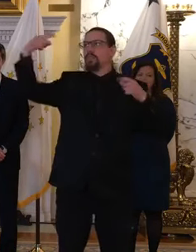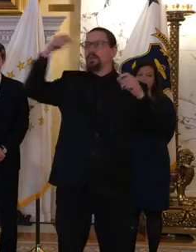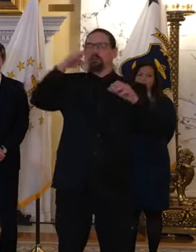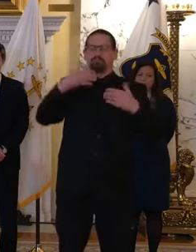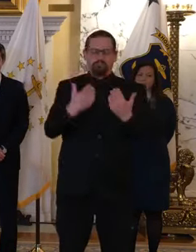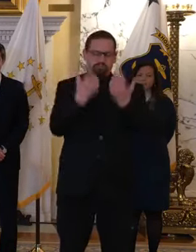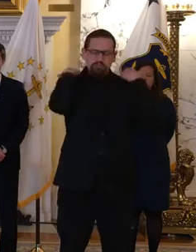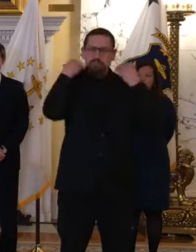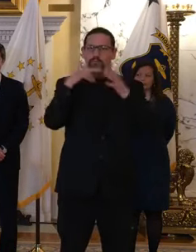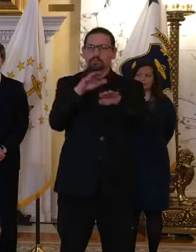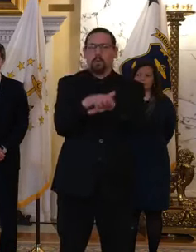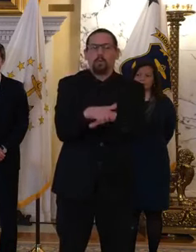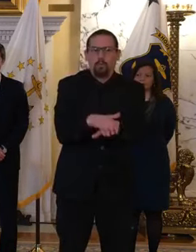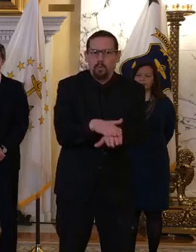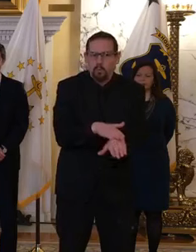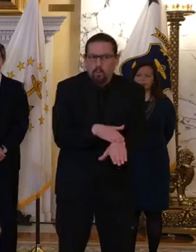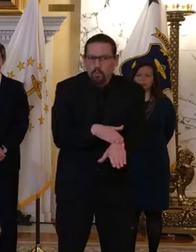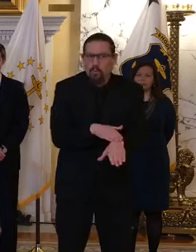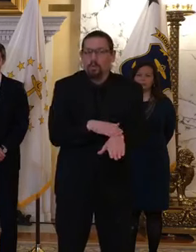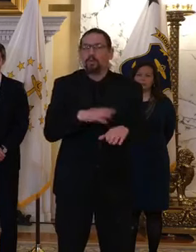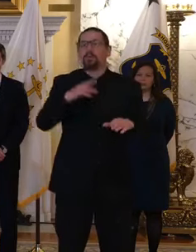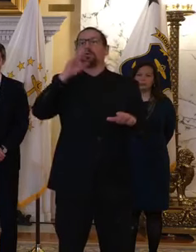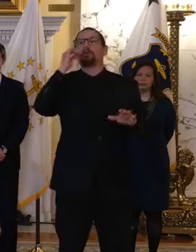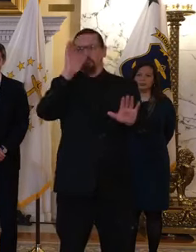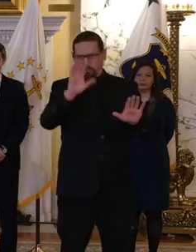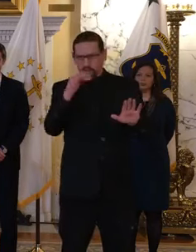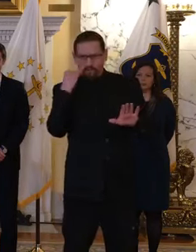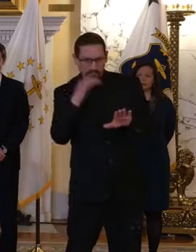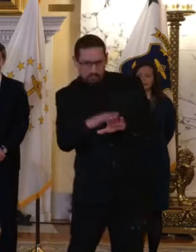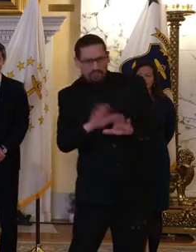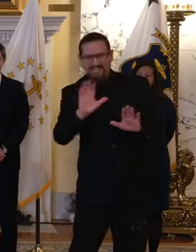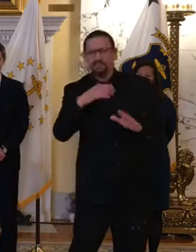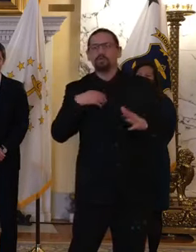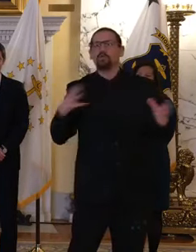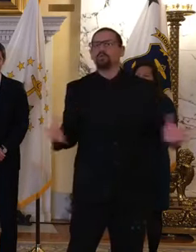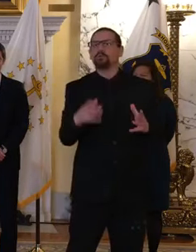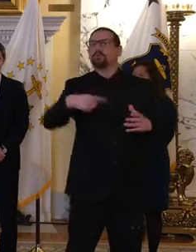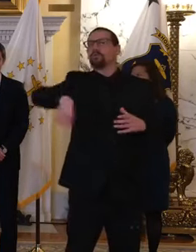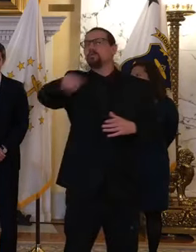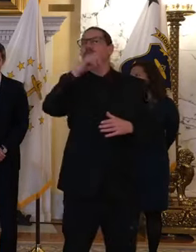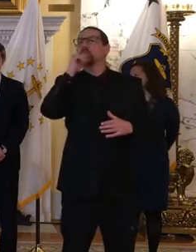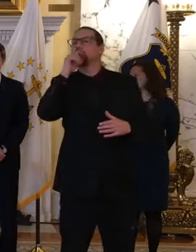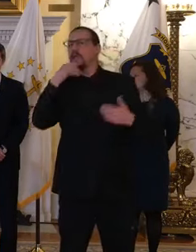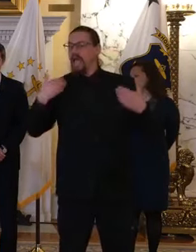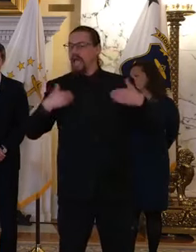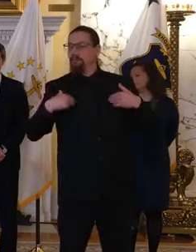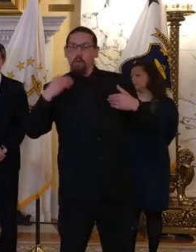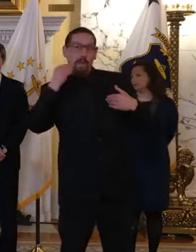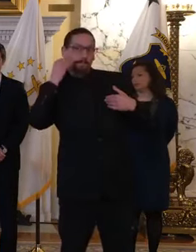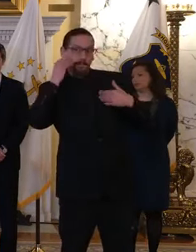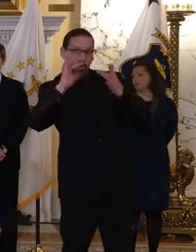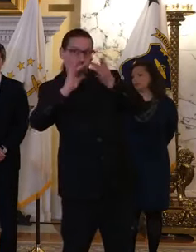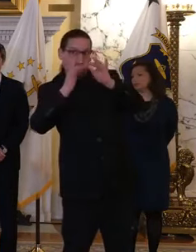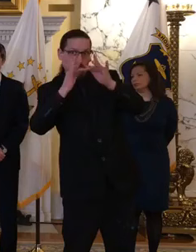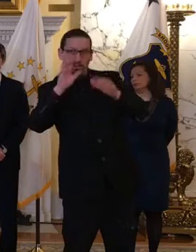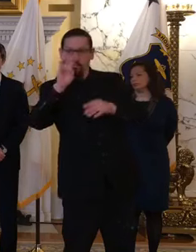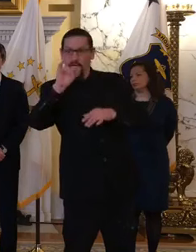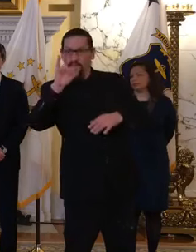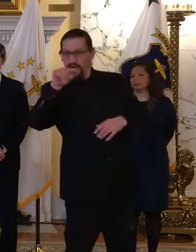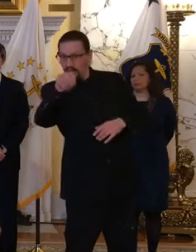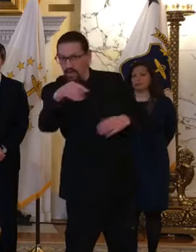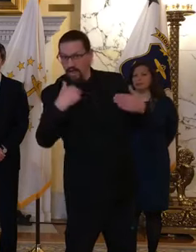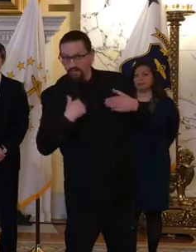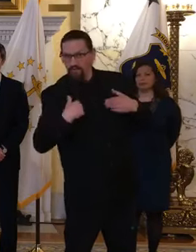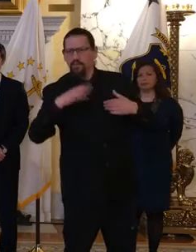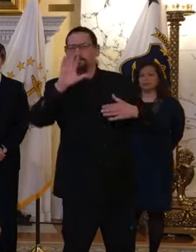the hotspot available as an option for people for whom it's their only option. So everybody